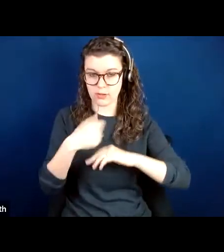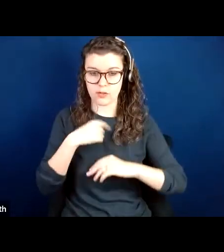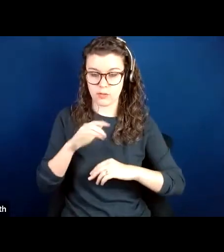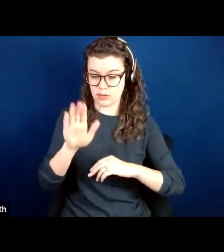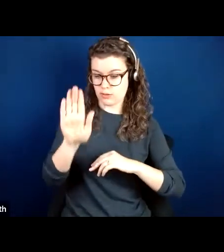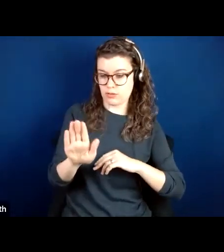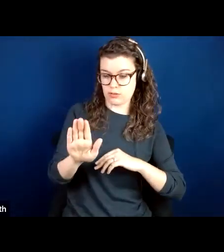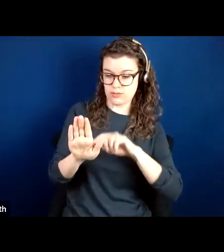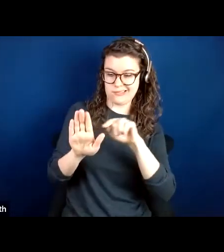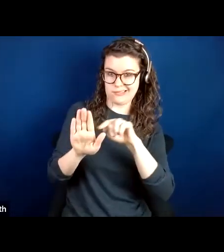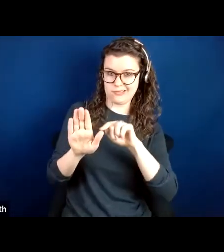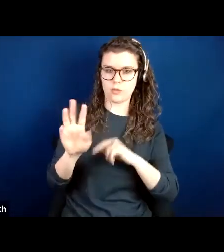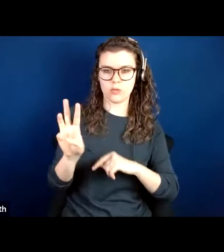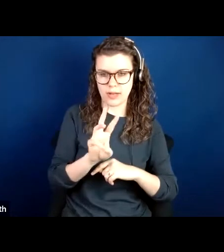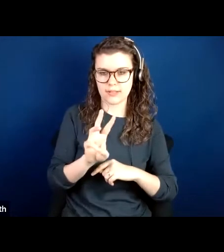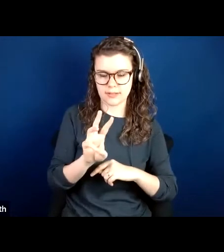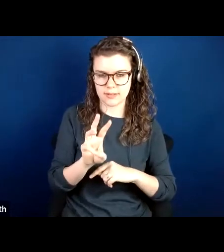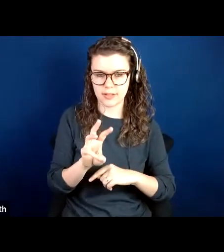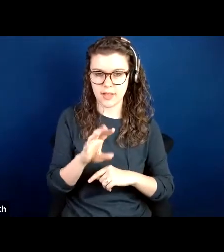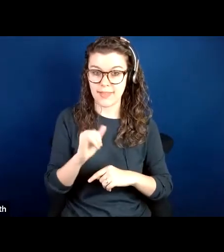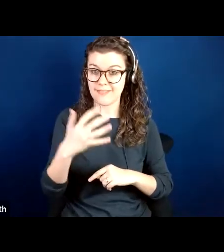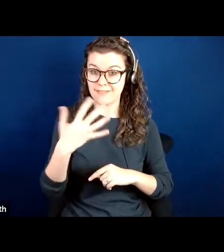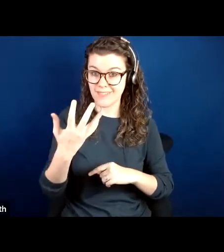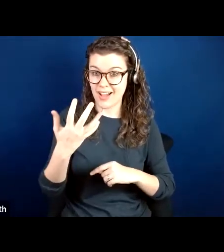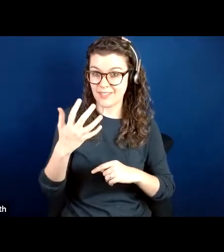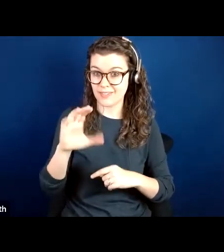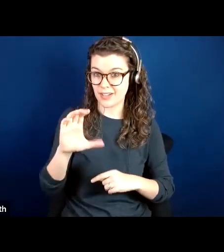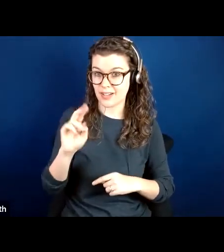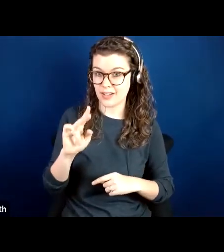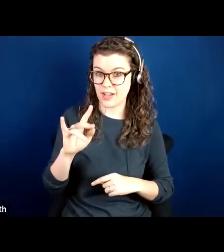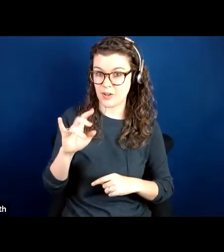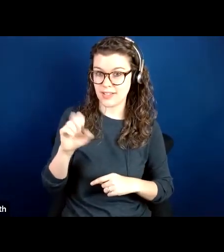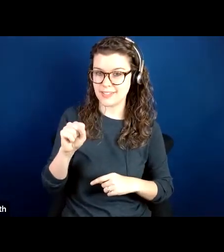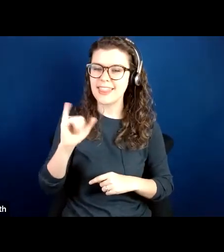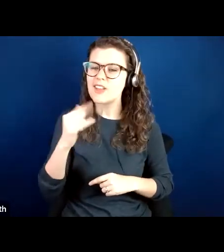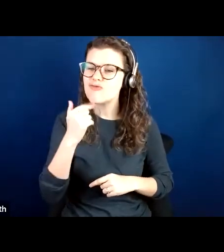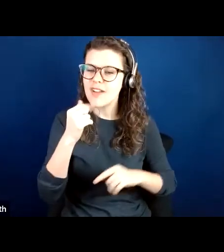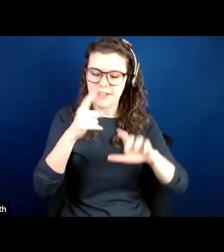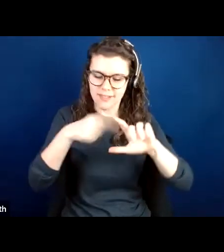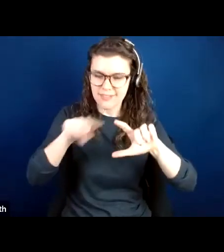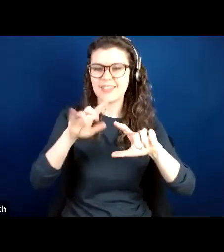of the state, and the 5 counties we serve are circled in red.